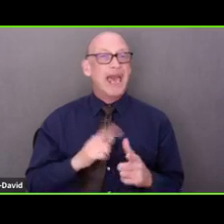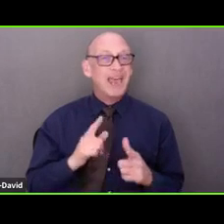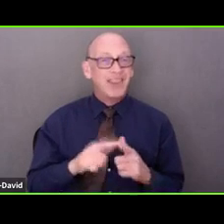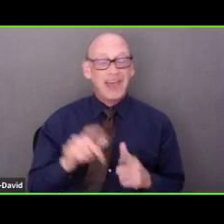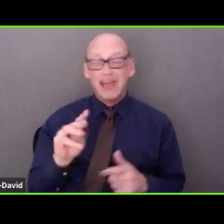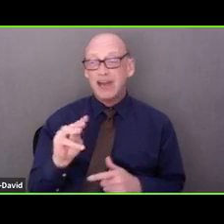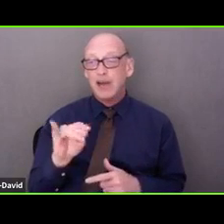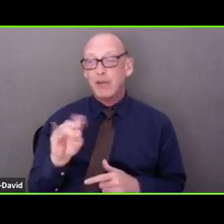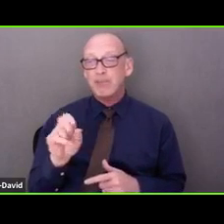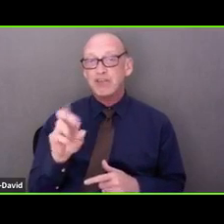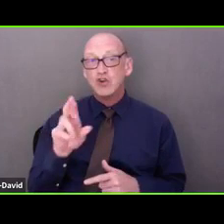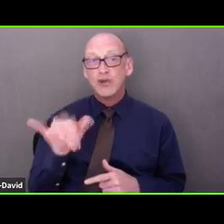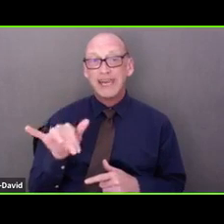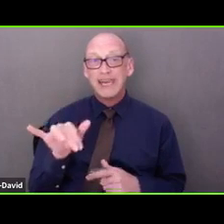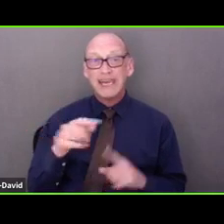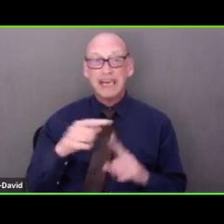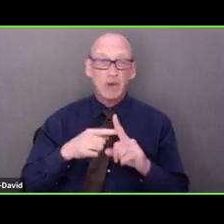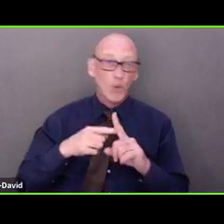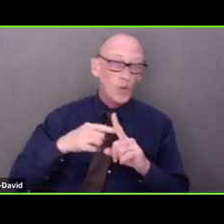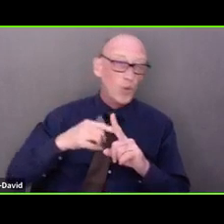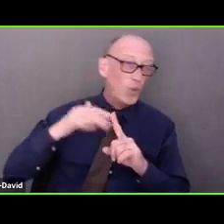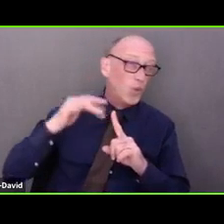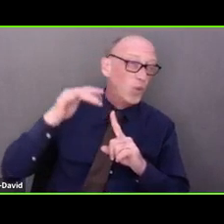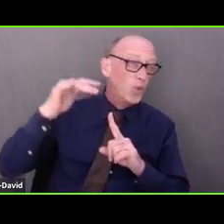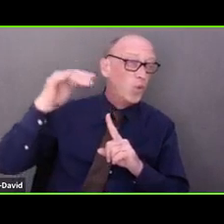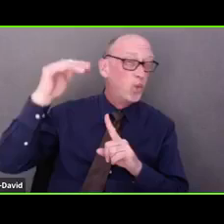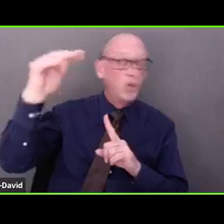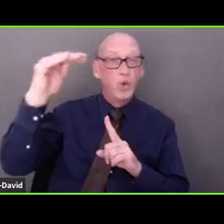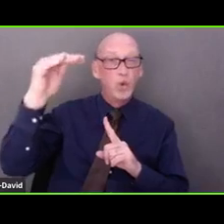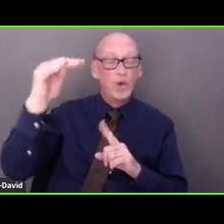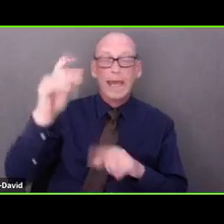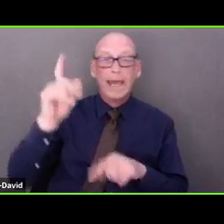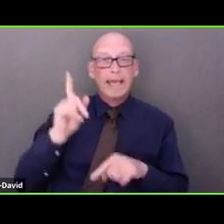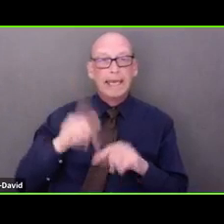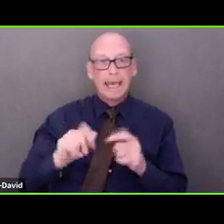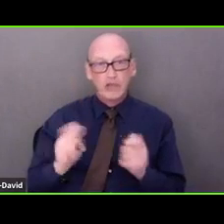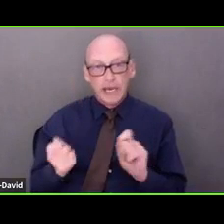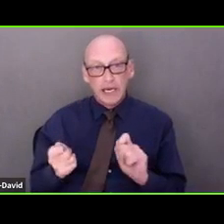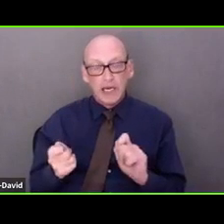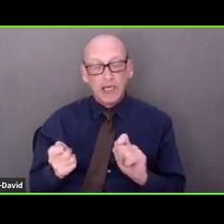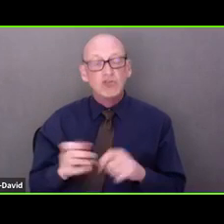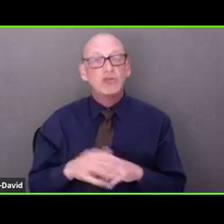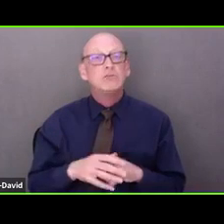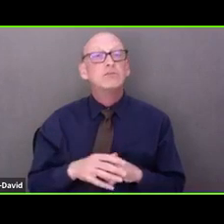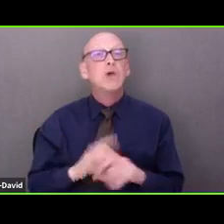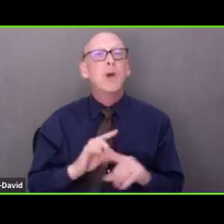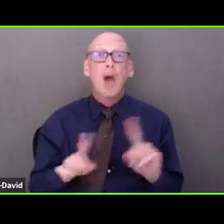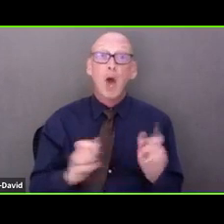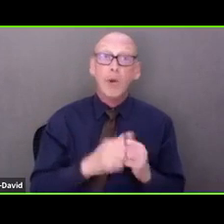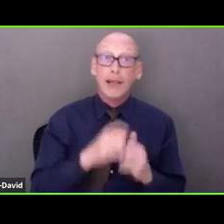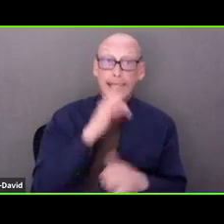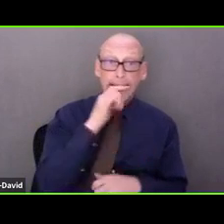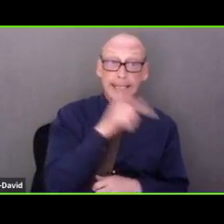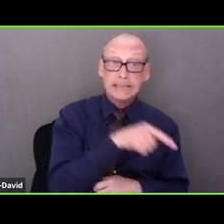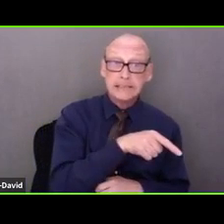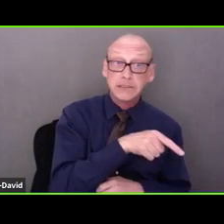high, they're much more likely to want to go about making those changes. With kids, on the other